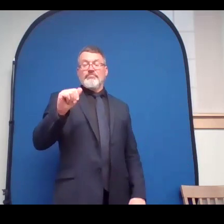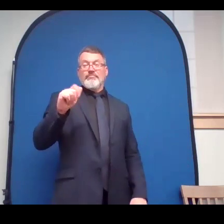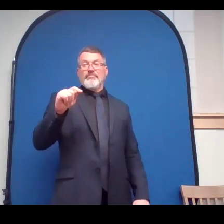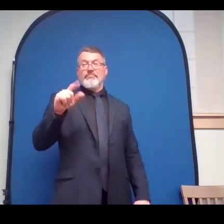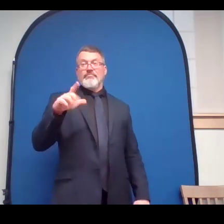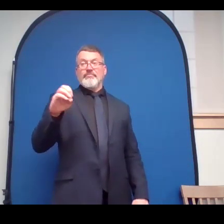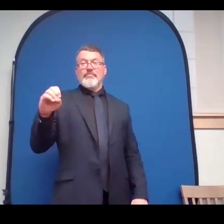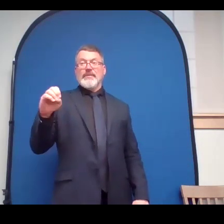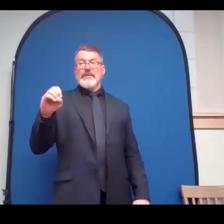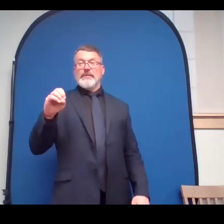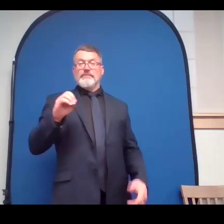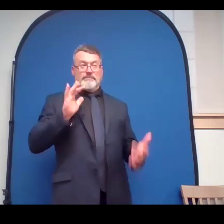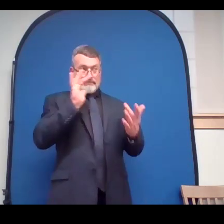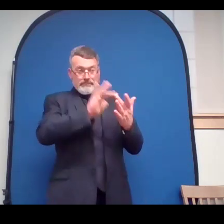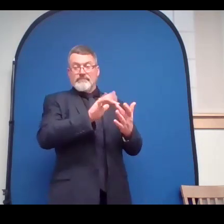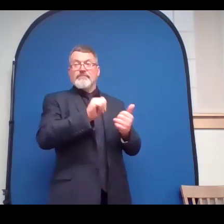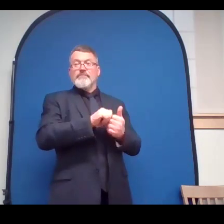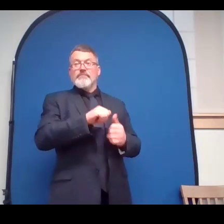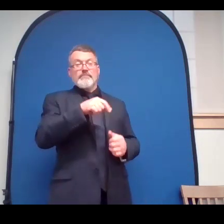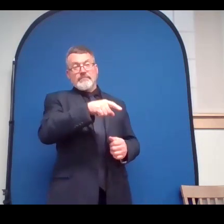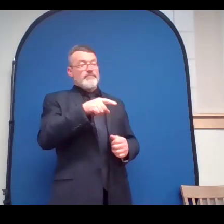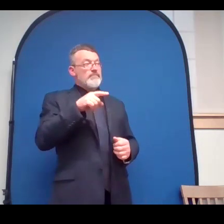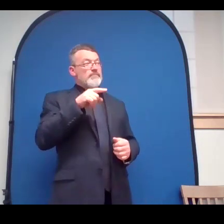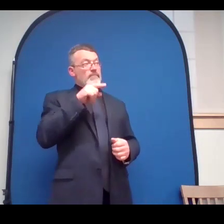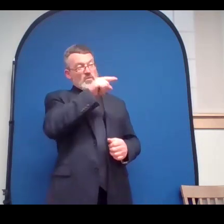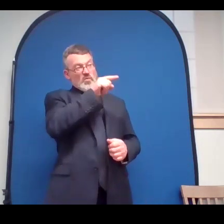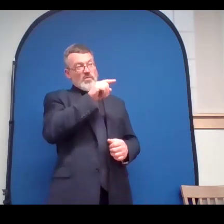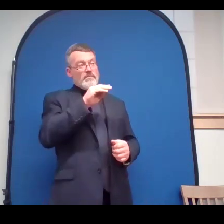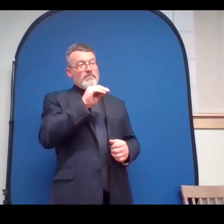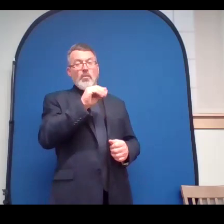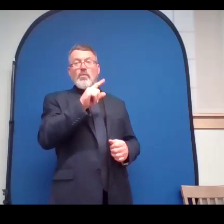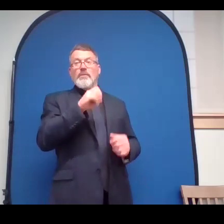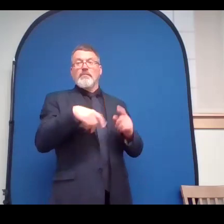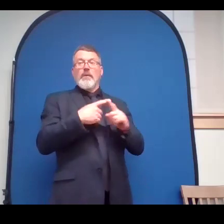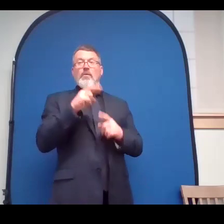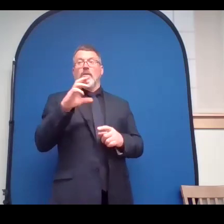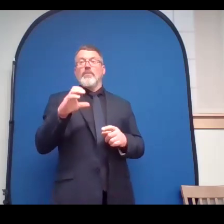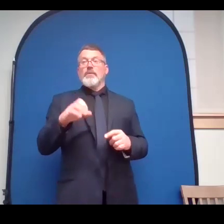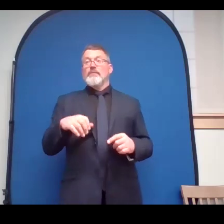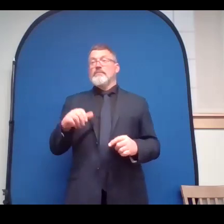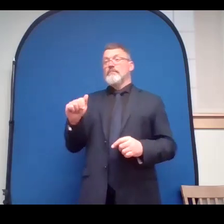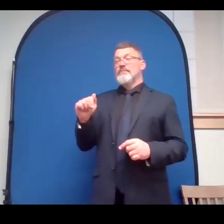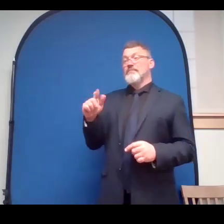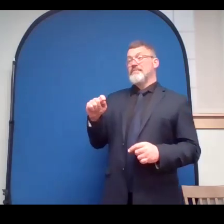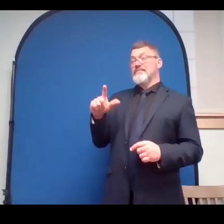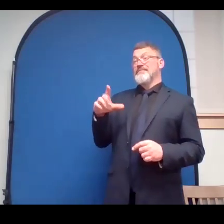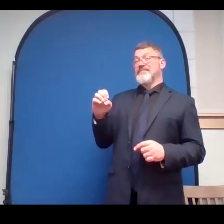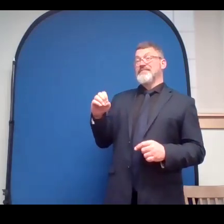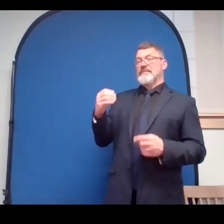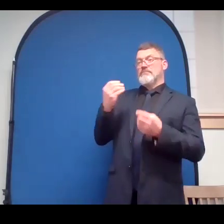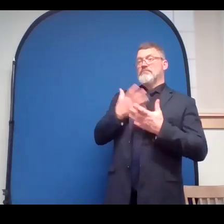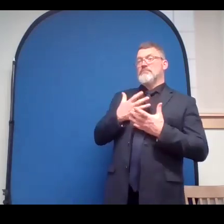And what was that conversation? He just let me know that the contact still hadn't been made and the file 6 was still out